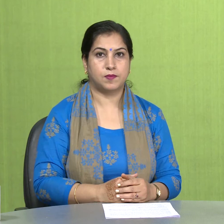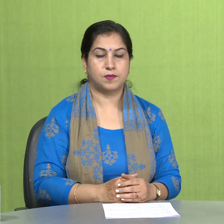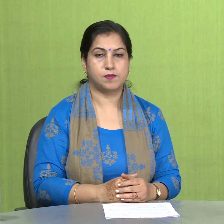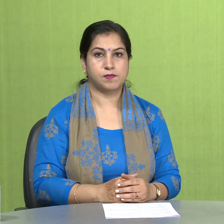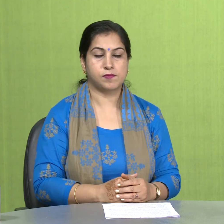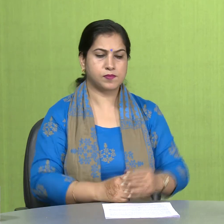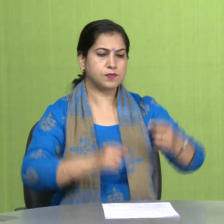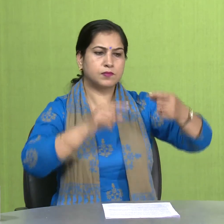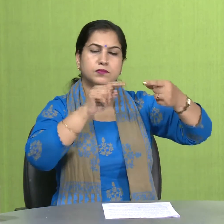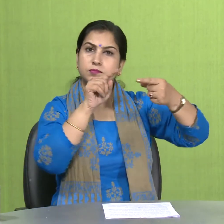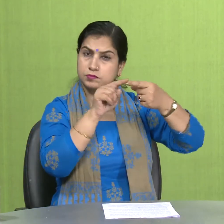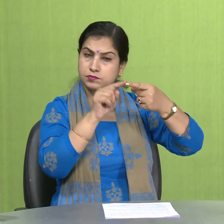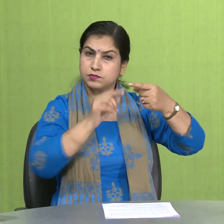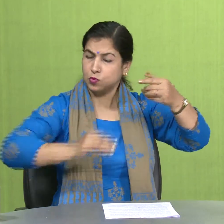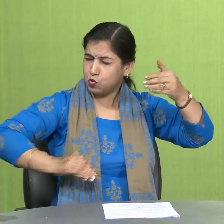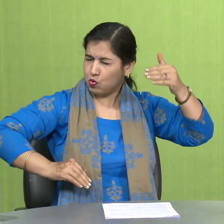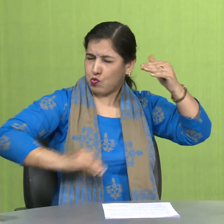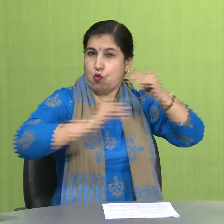These are the top category of ministers.